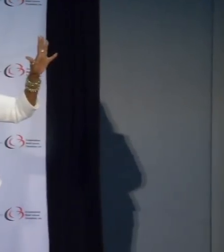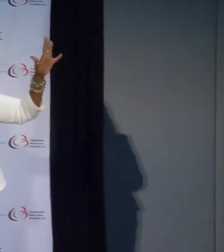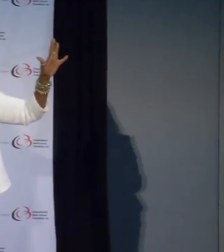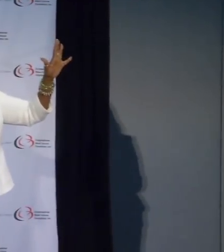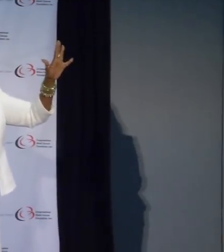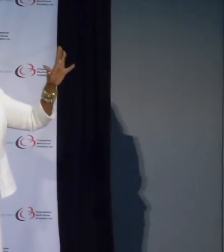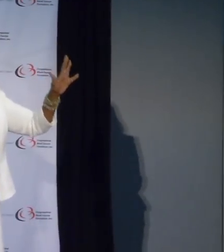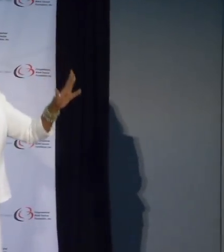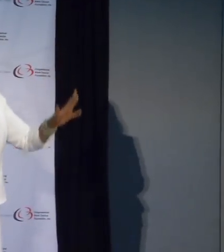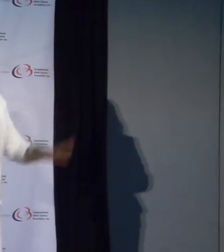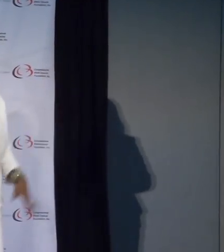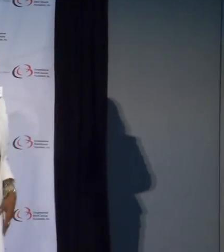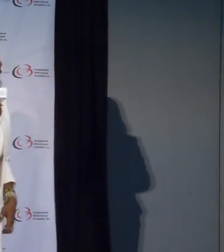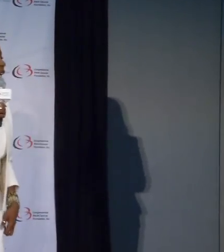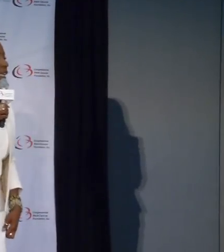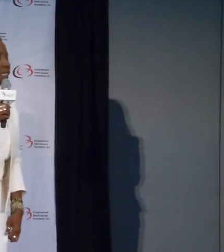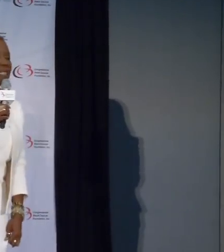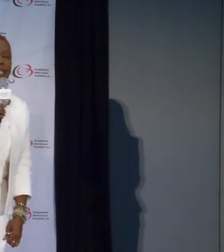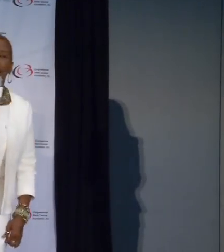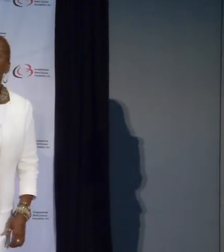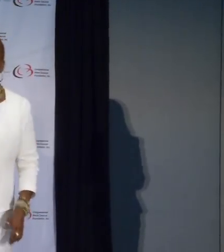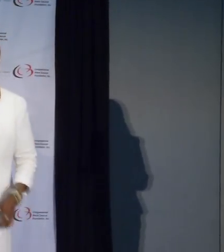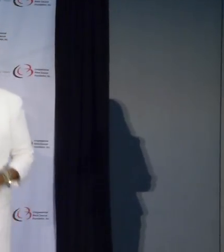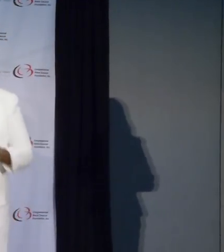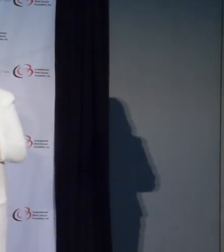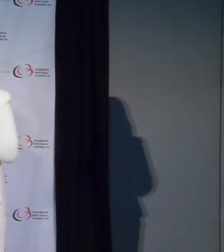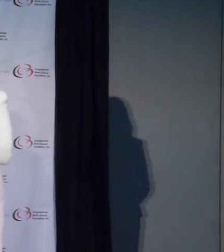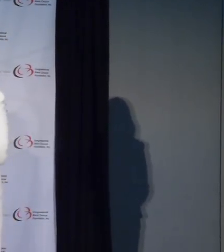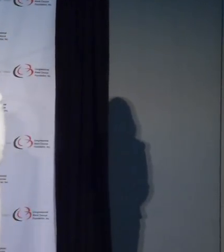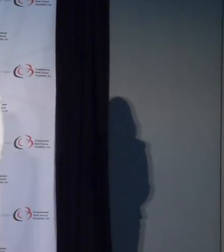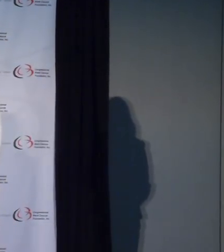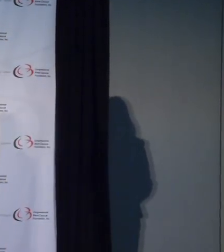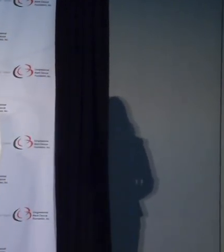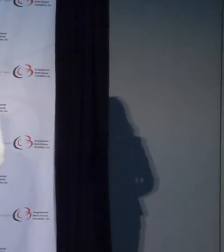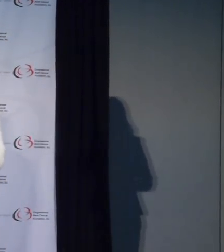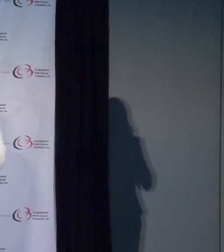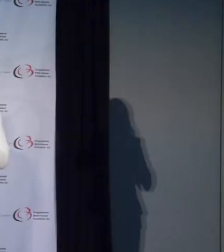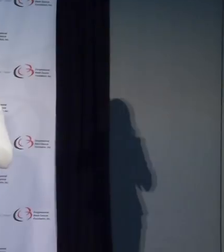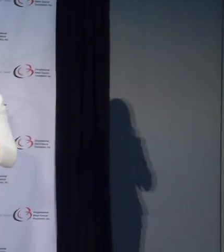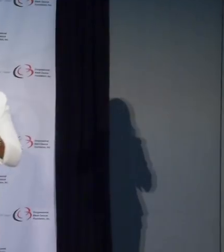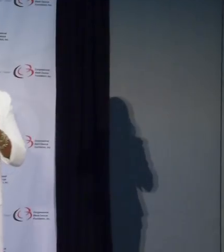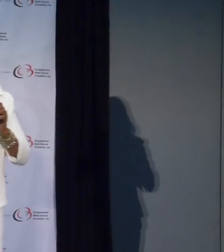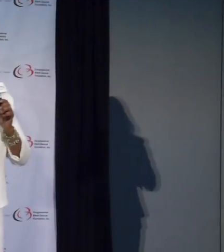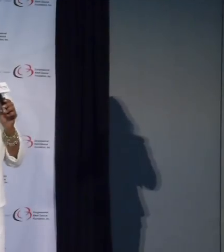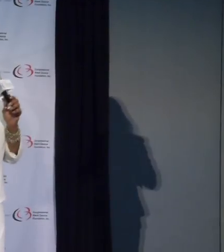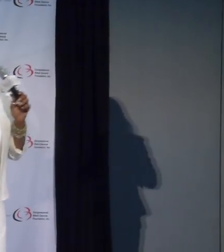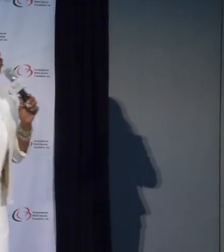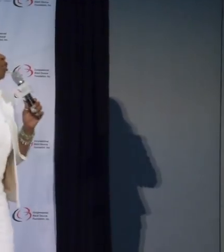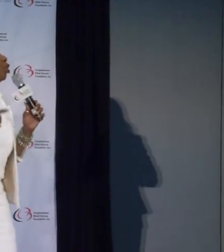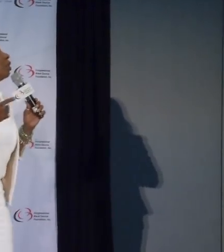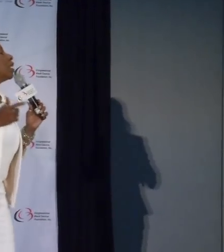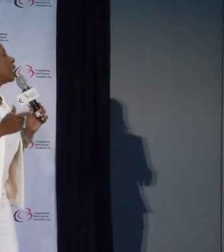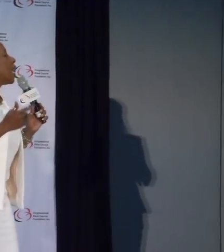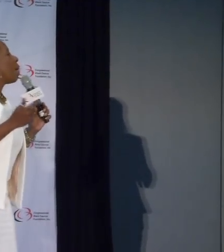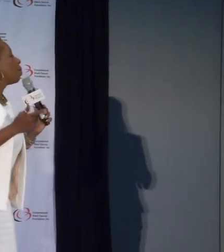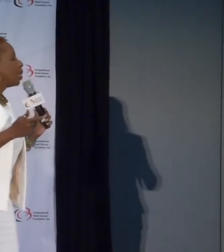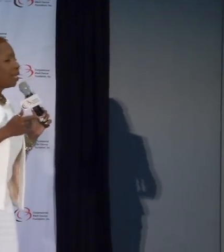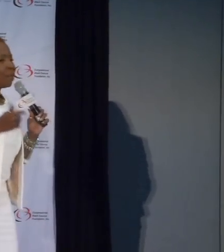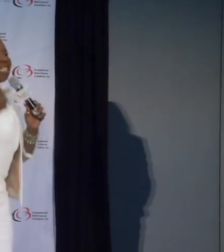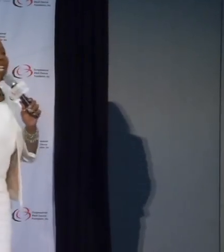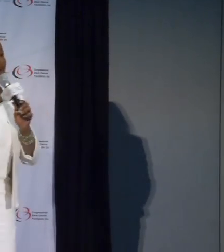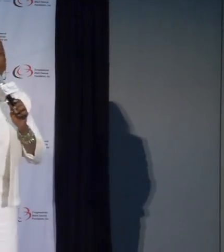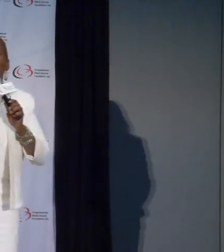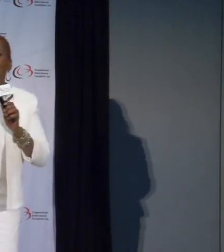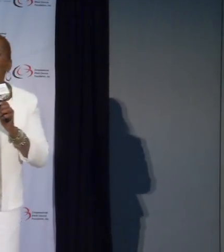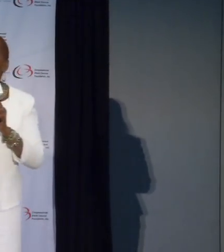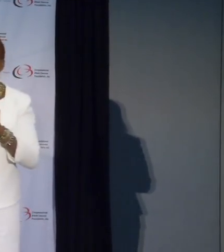a minute, hold on, follow instructions now. I don't want you to tell them your name. I want you to introduce them